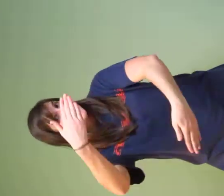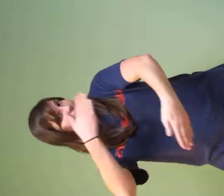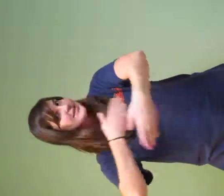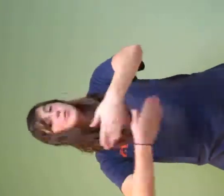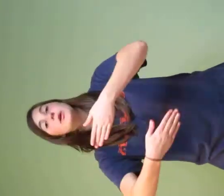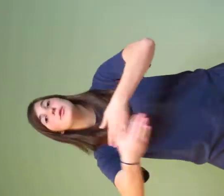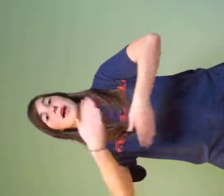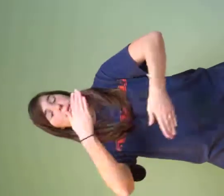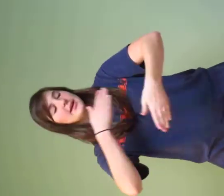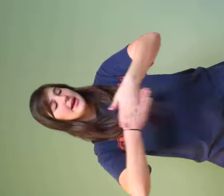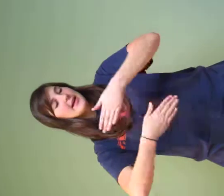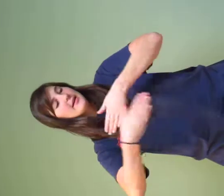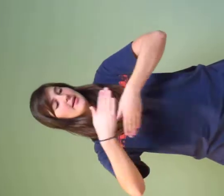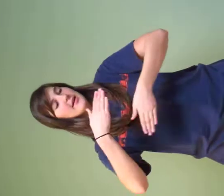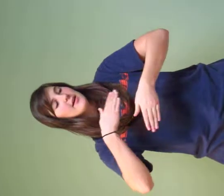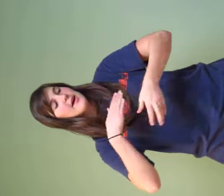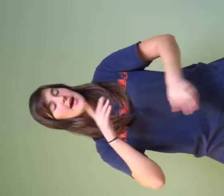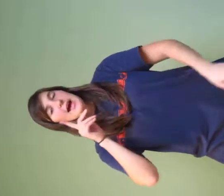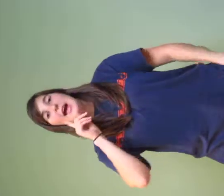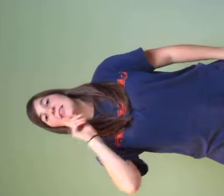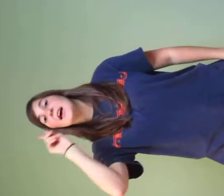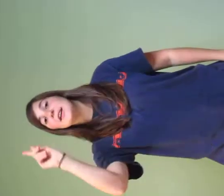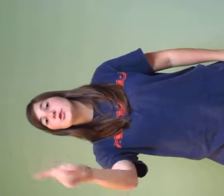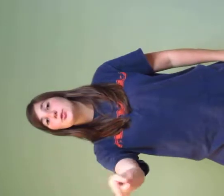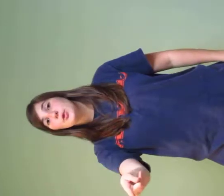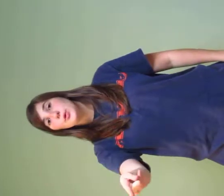kindness, do that one again, and thy truth